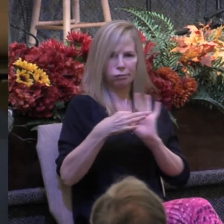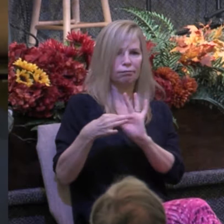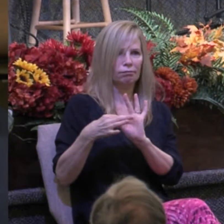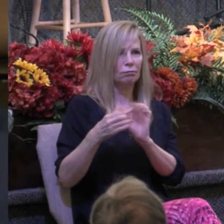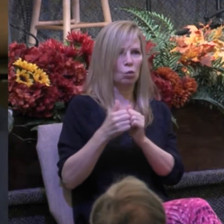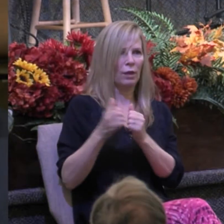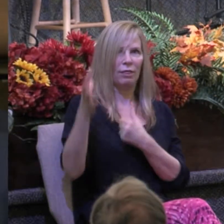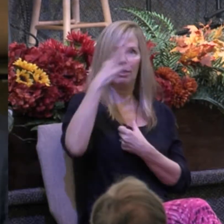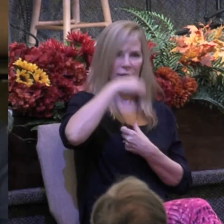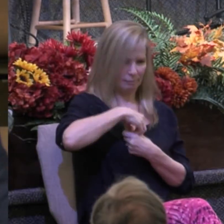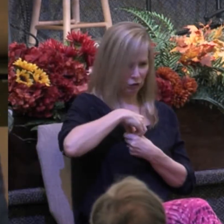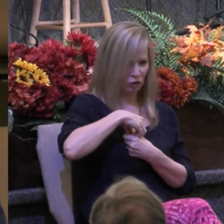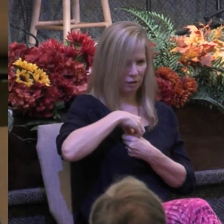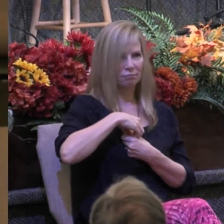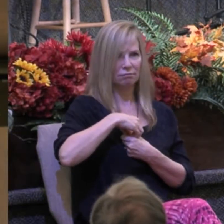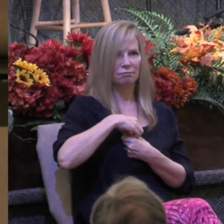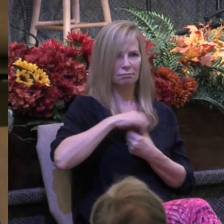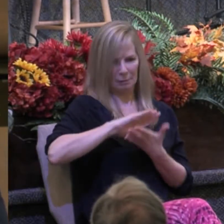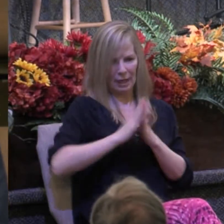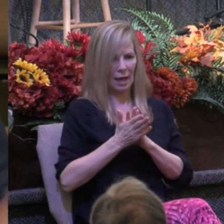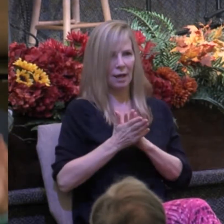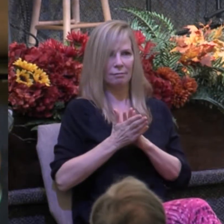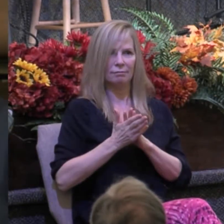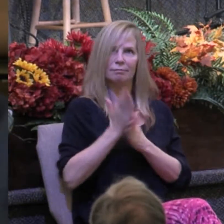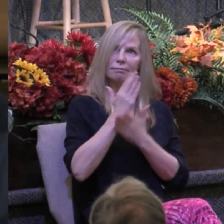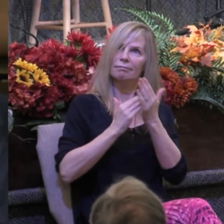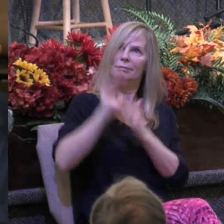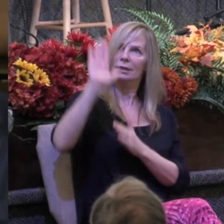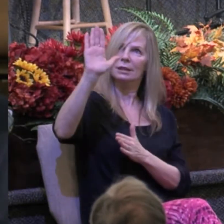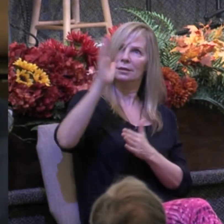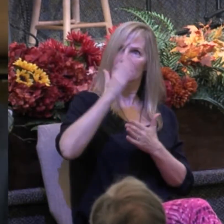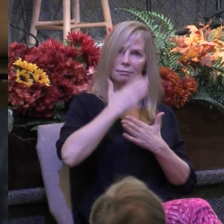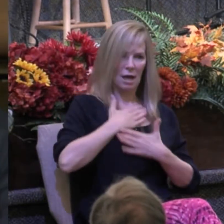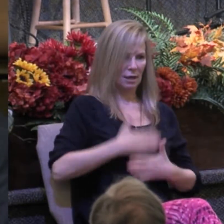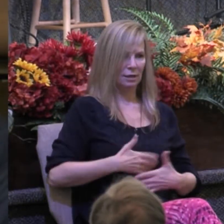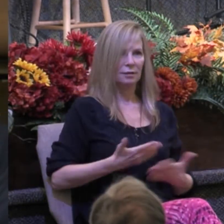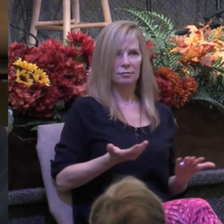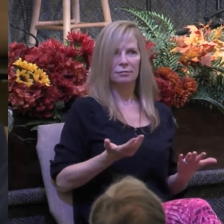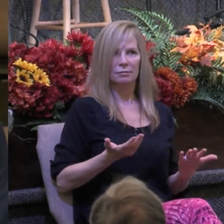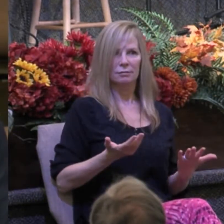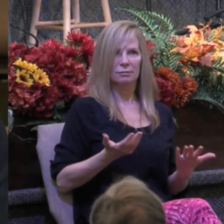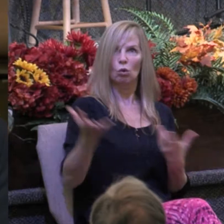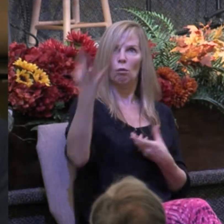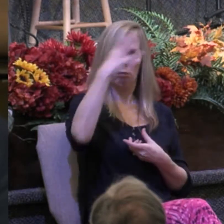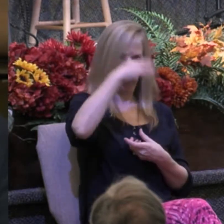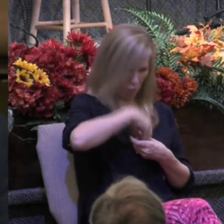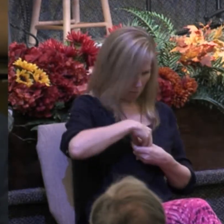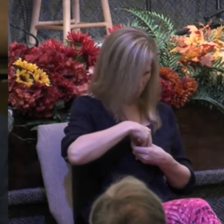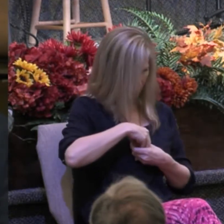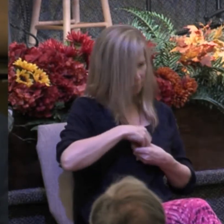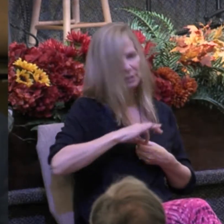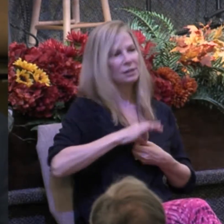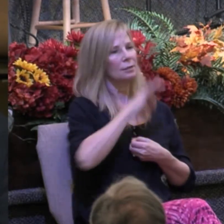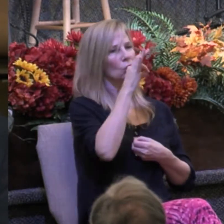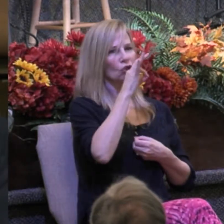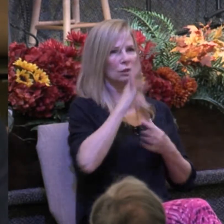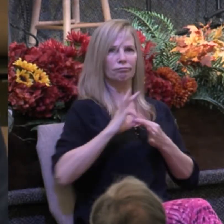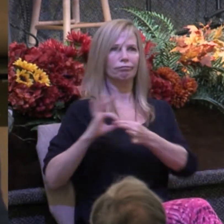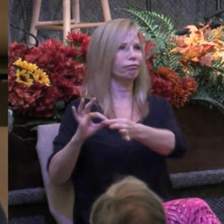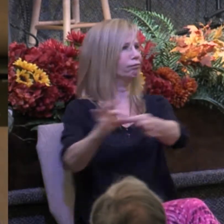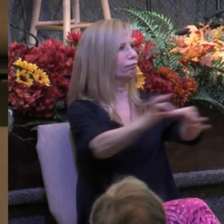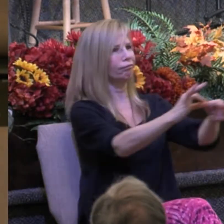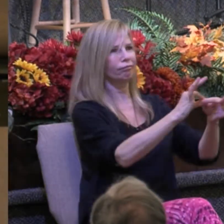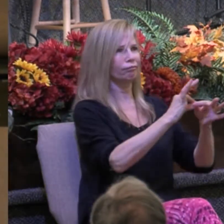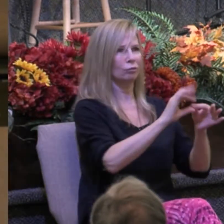Holy Spirit into Christ, so that you were indwelt by him, and therefore you became spiritually united to every other